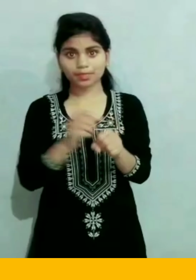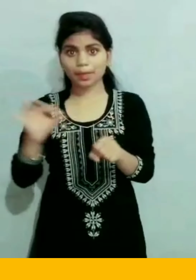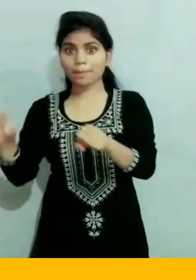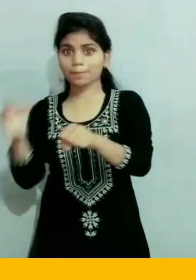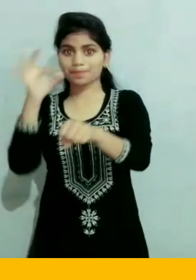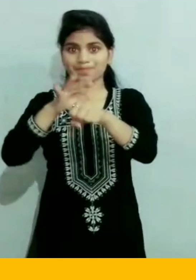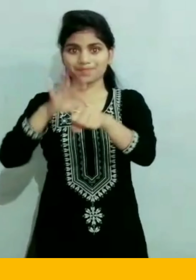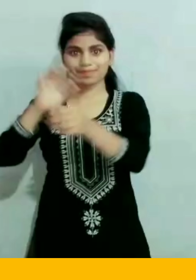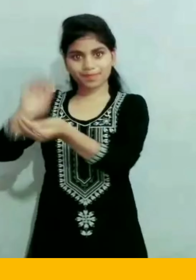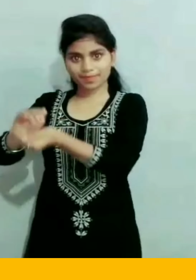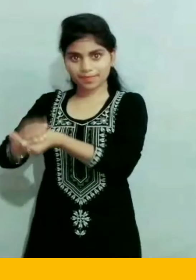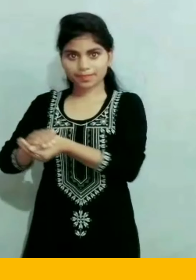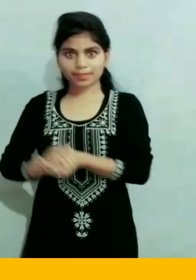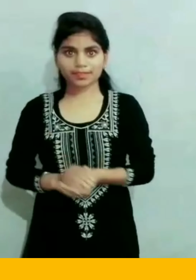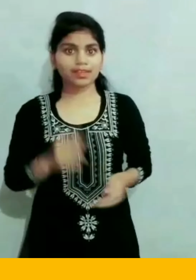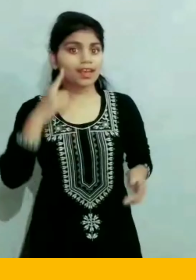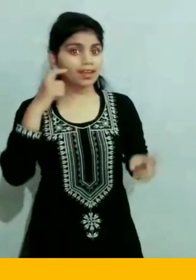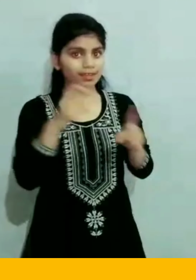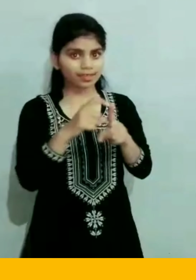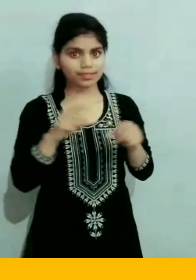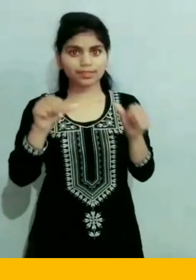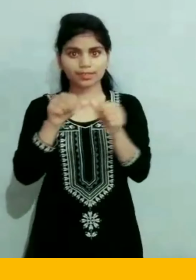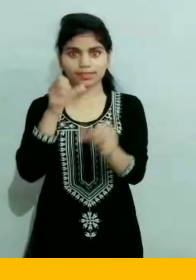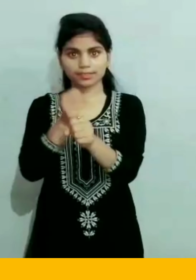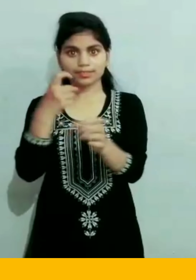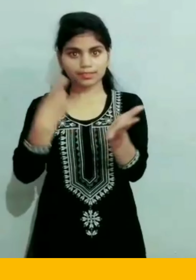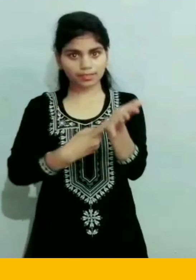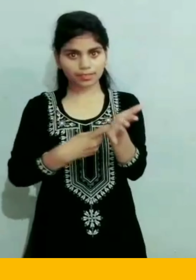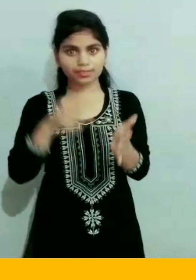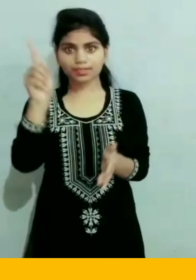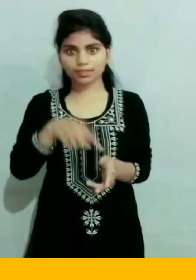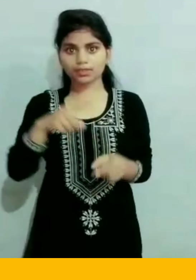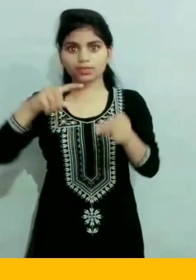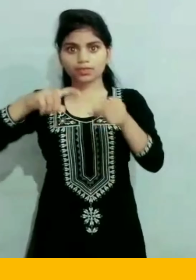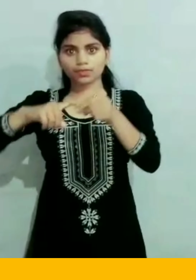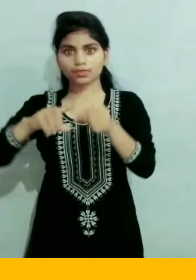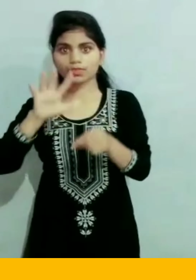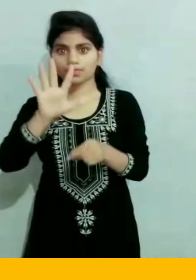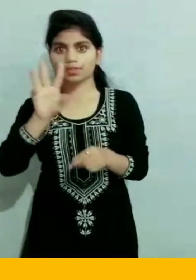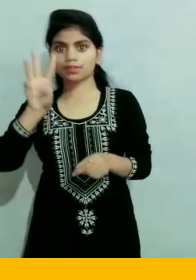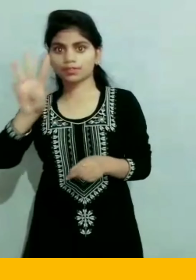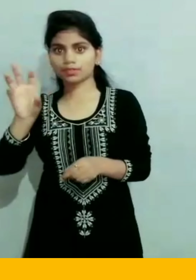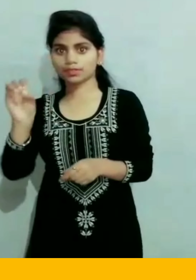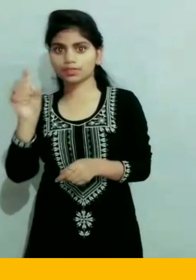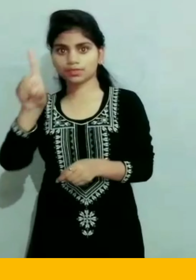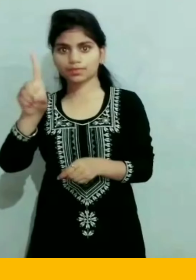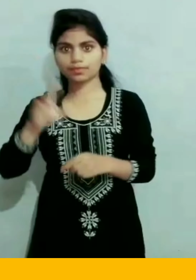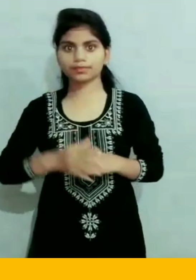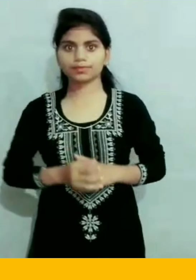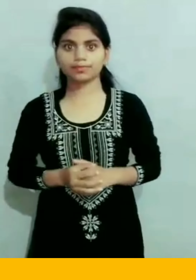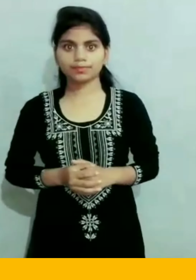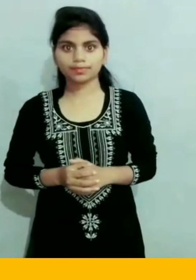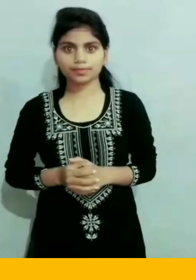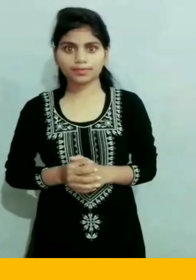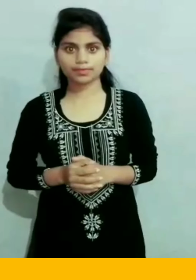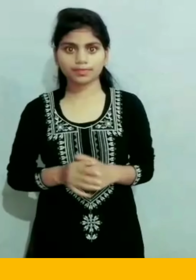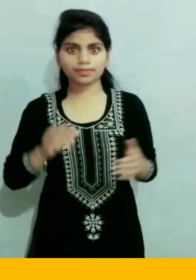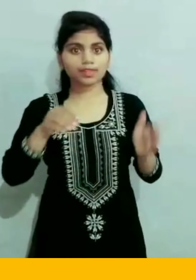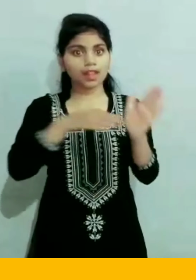Reference ID AGR slash Q5301. NSQF level